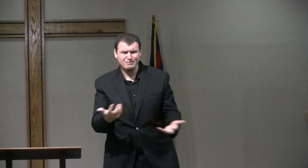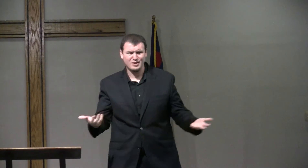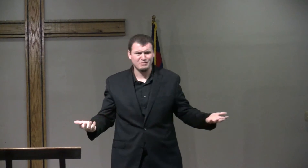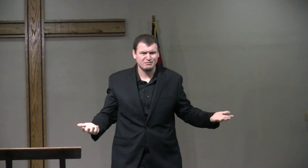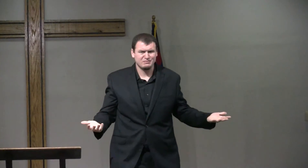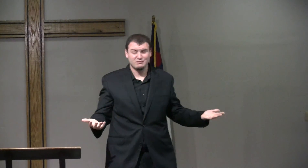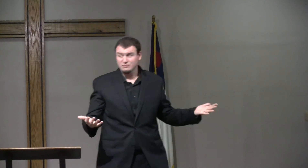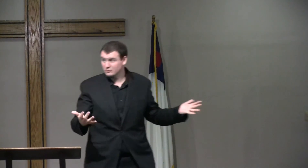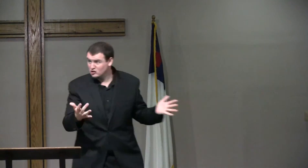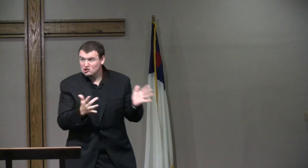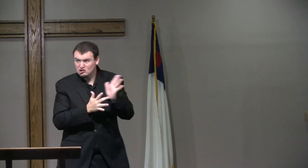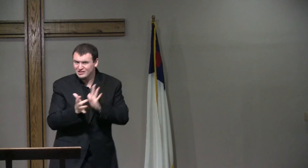How do I solve my problems?